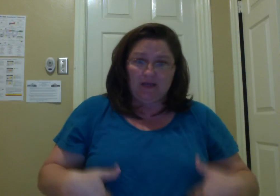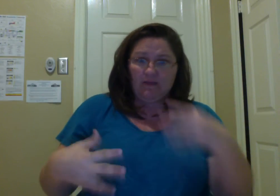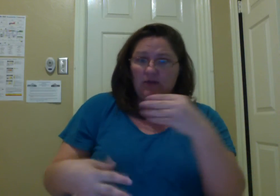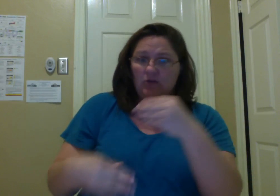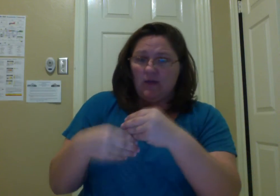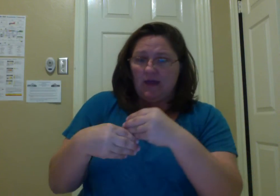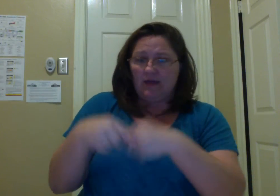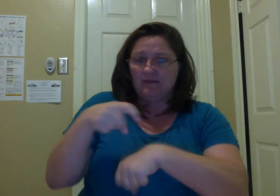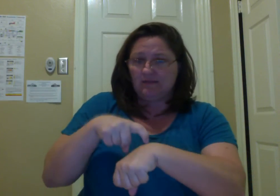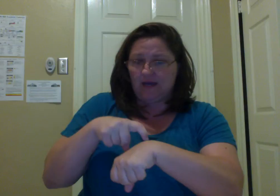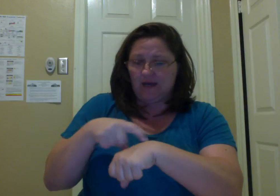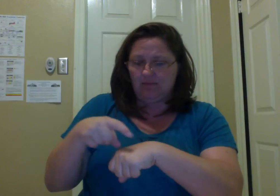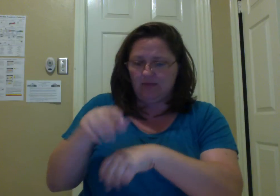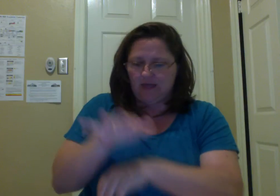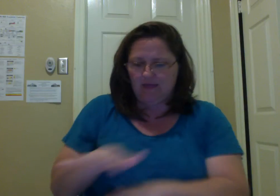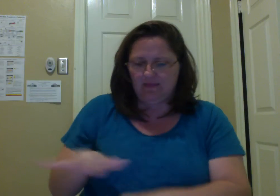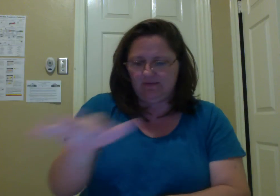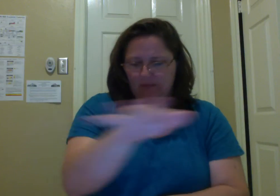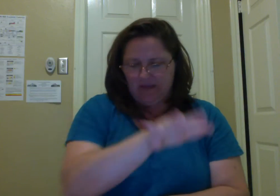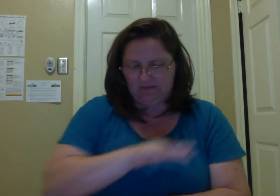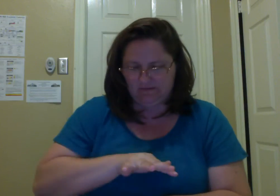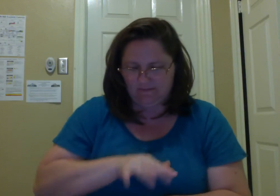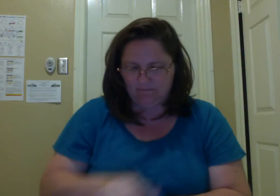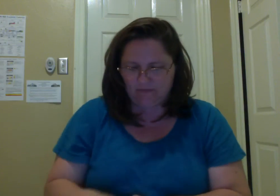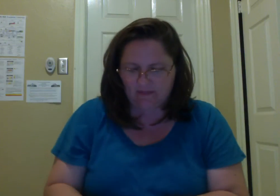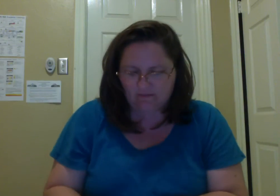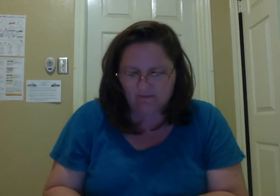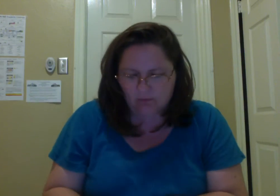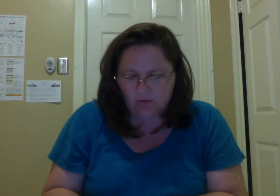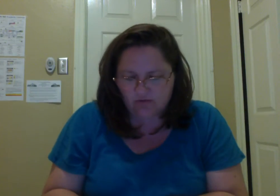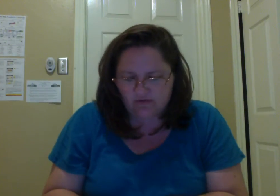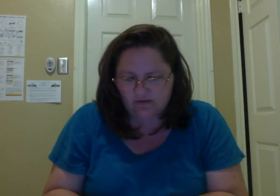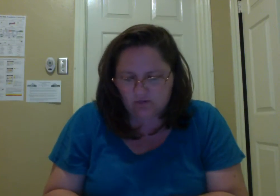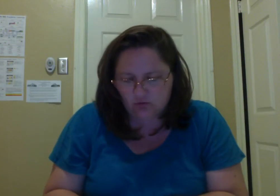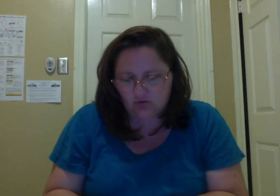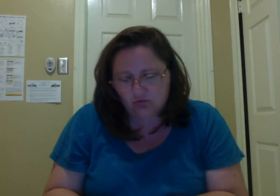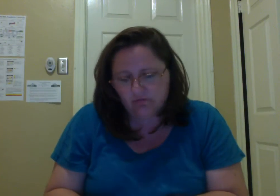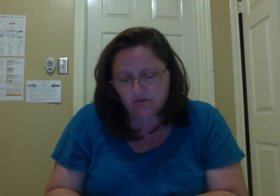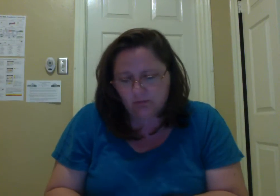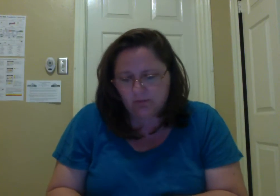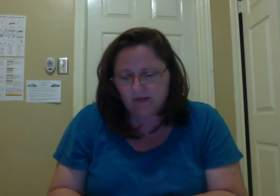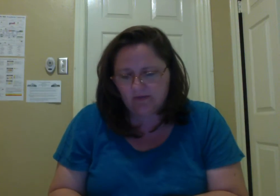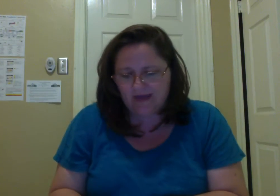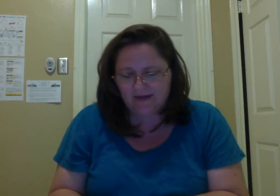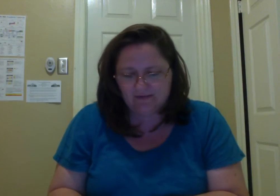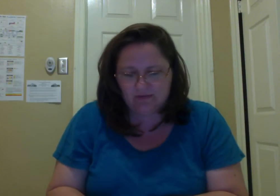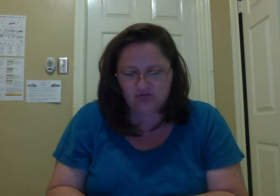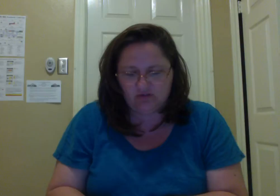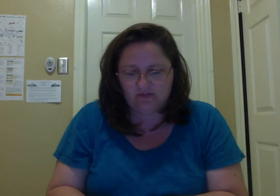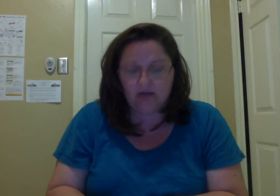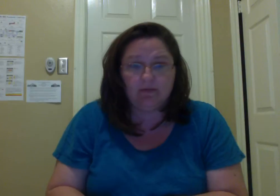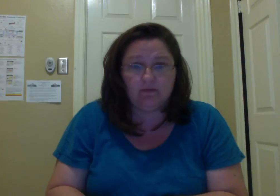and then you add the time and the space. And that's the part where she says that you use the human body with added dimension of time and